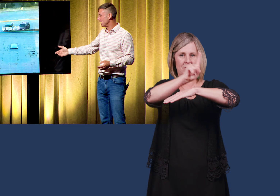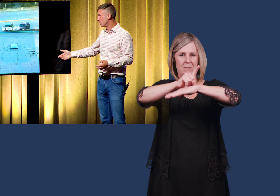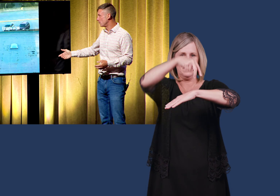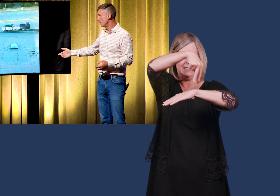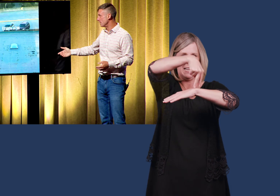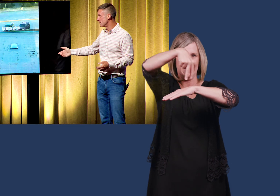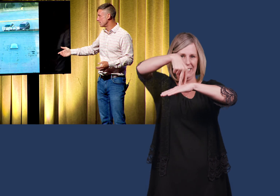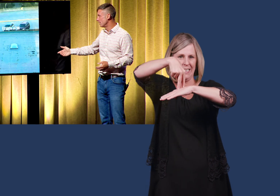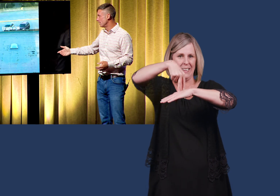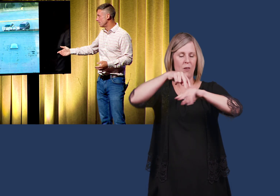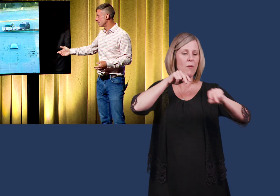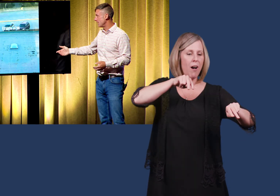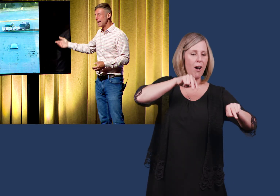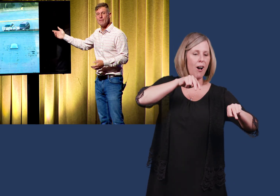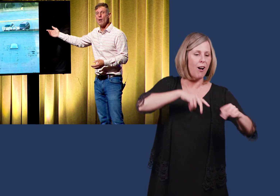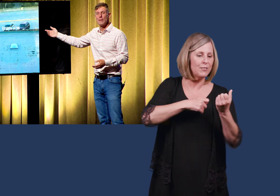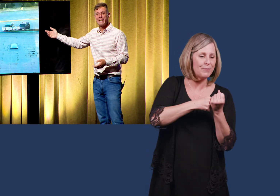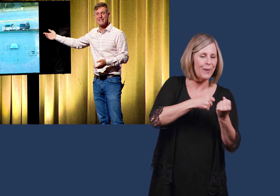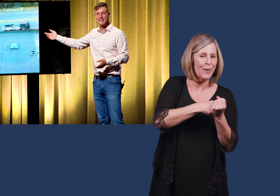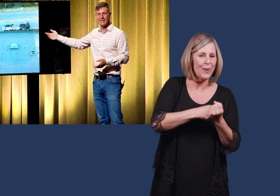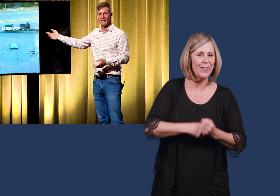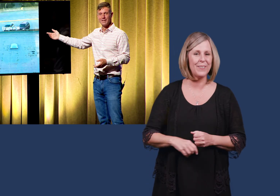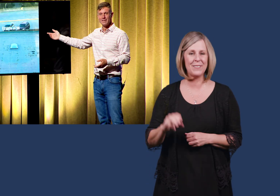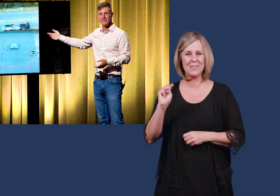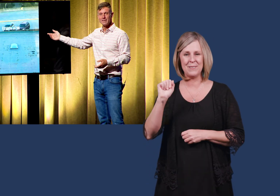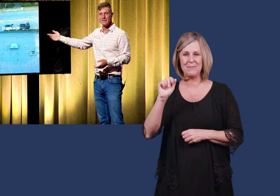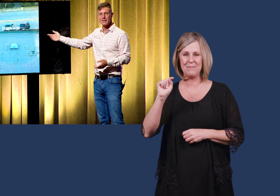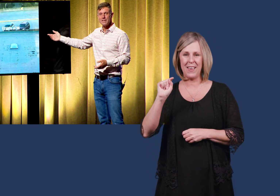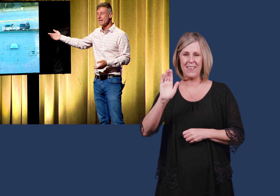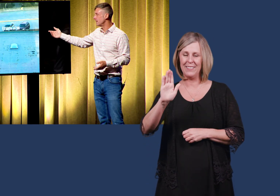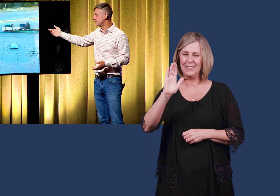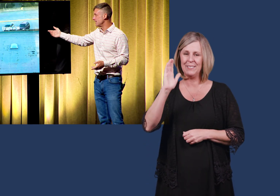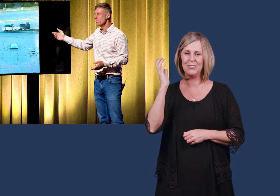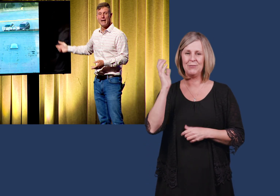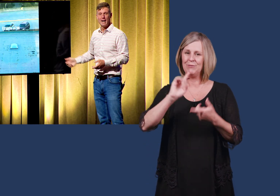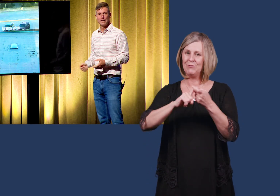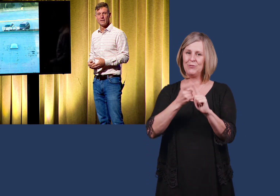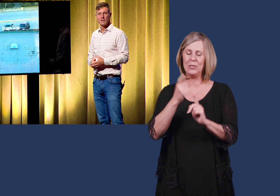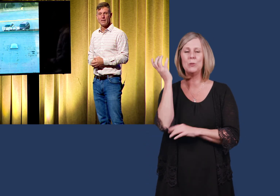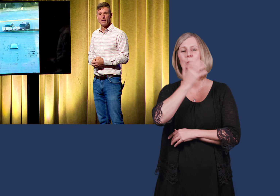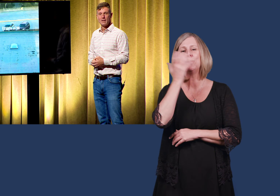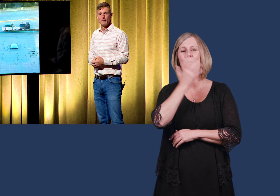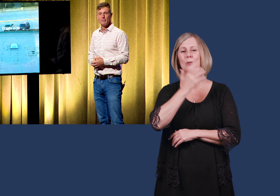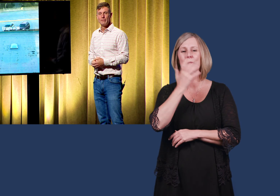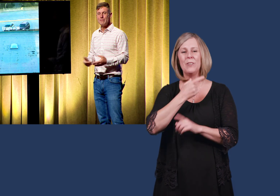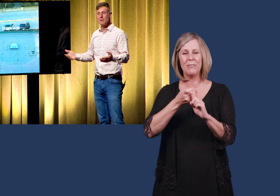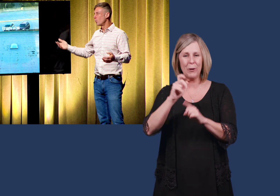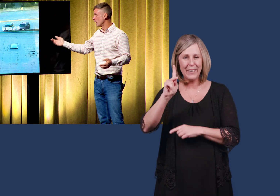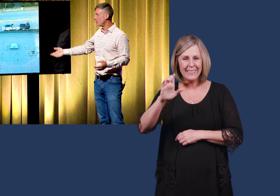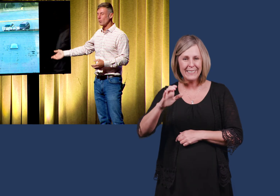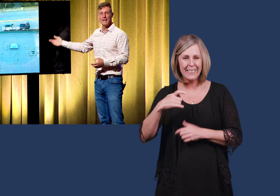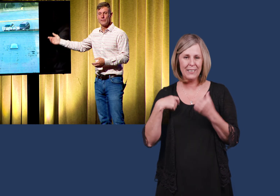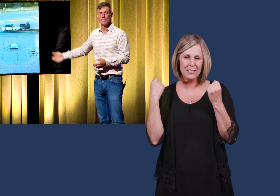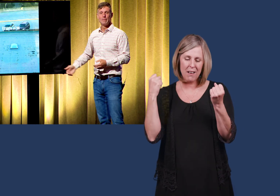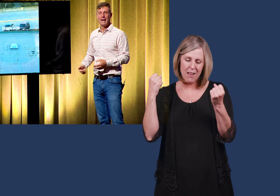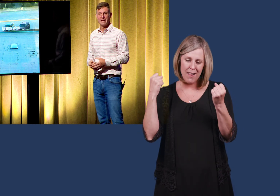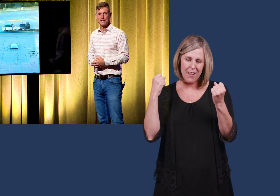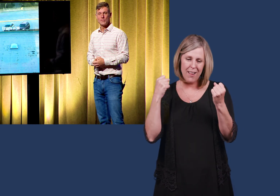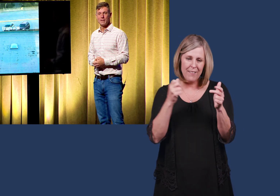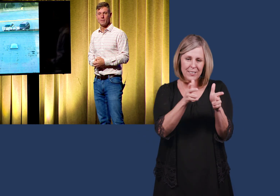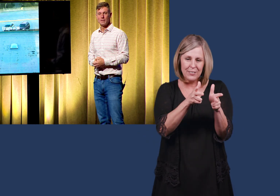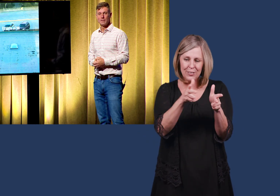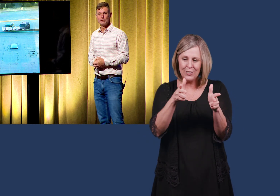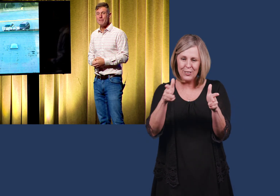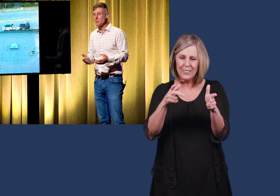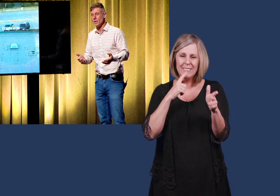Matt's got good friends. They came all the way to Kansas City and said, "Team Matt, maybe you'd want to pray for Matt and